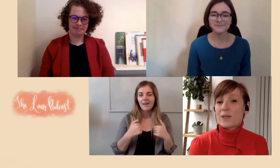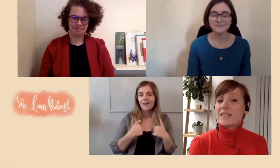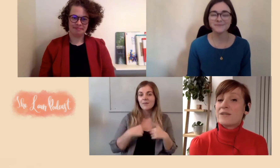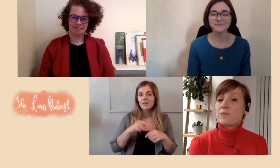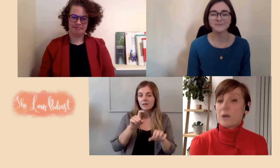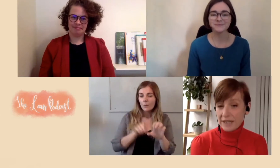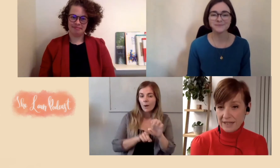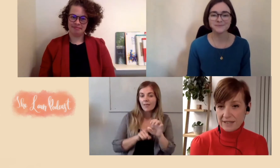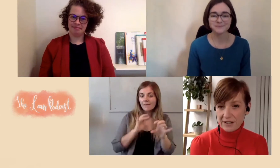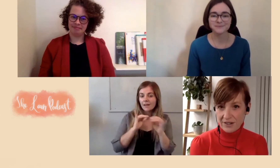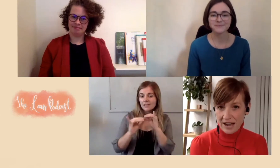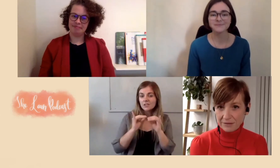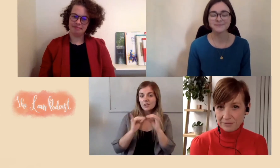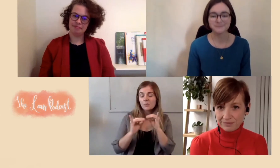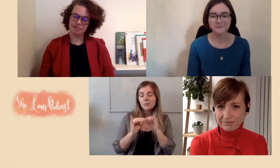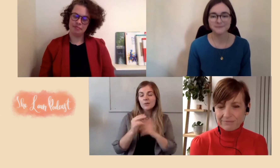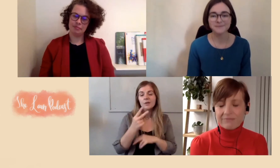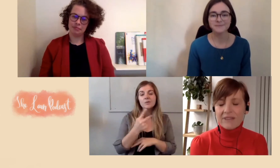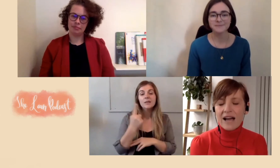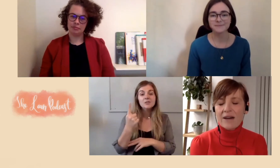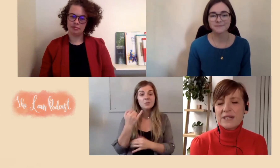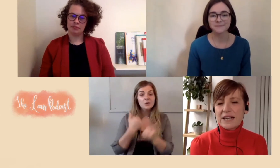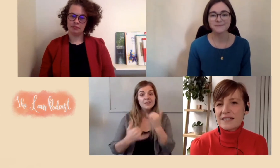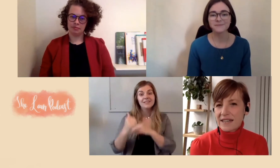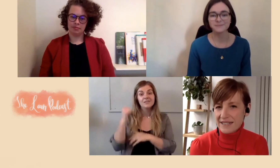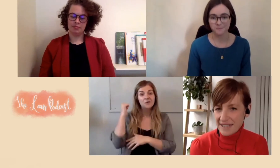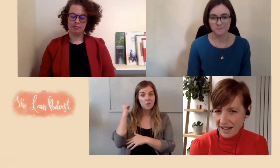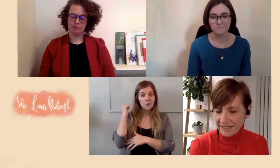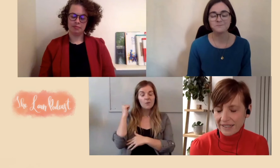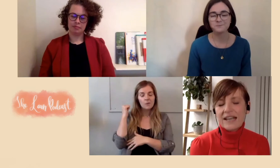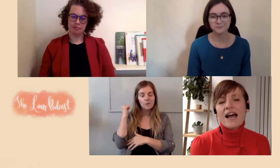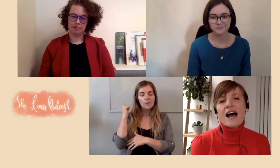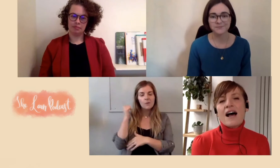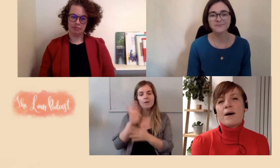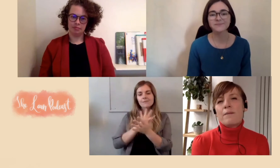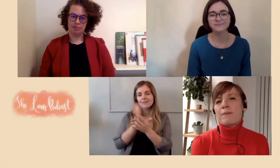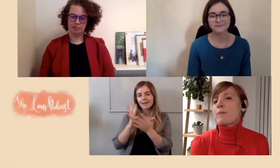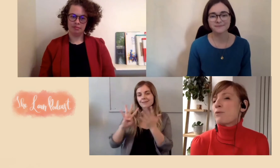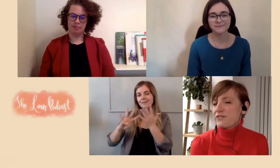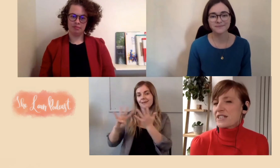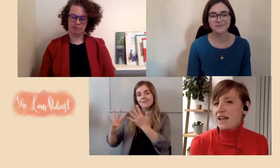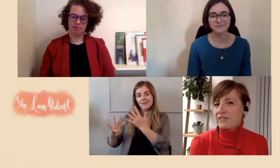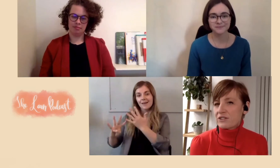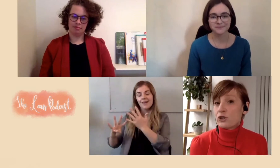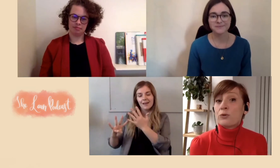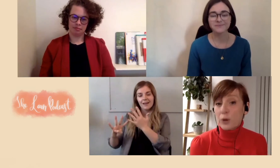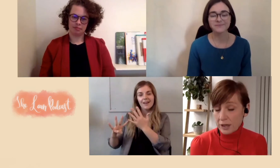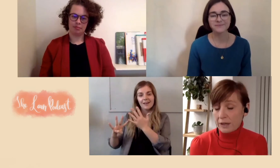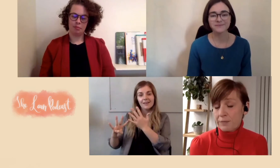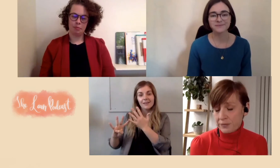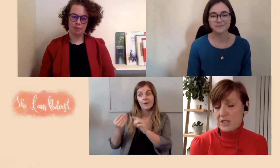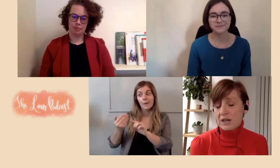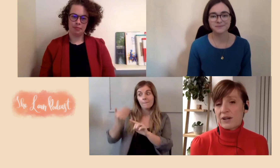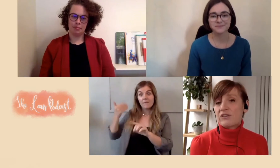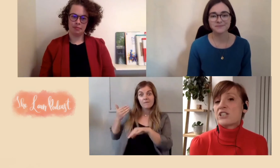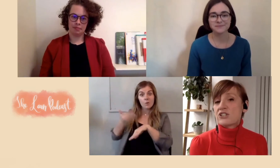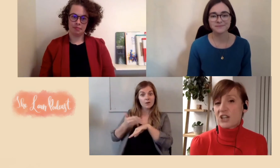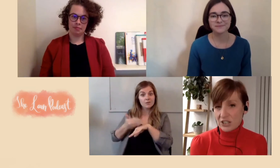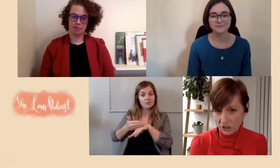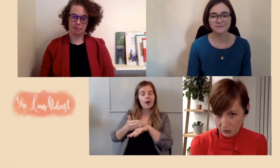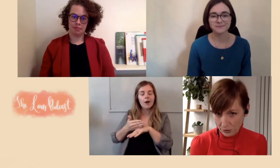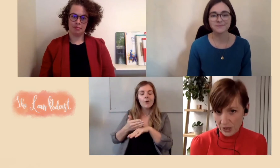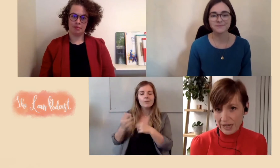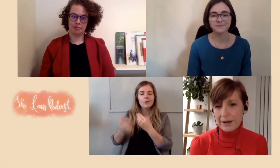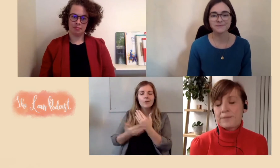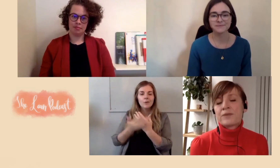I qualified as an interpreter 21 years ago now, in 1999. In my previous